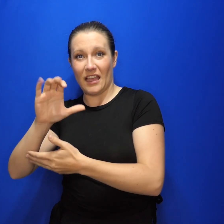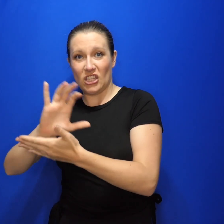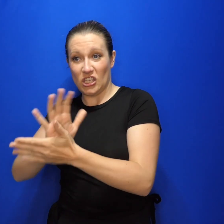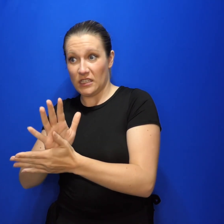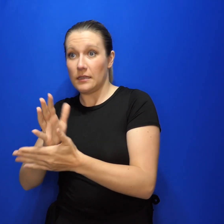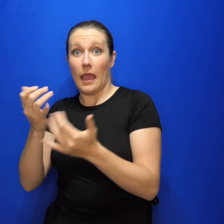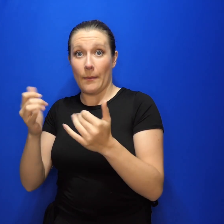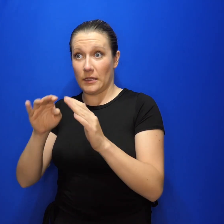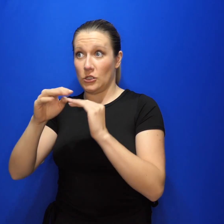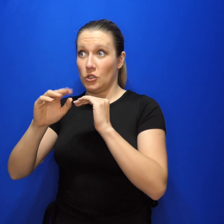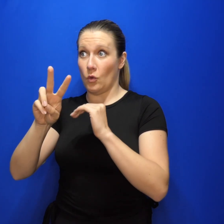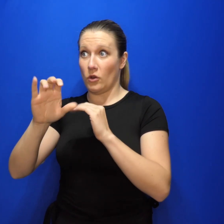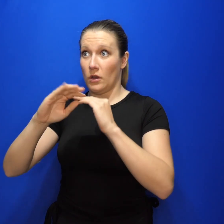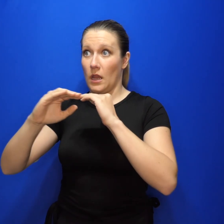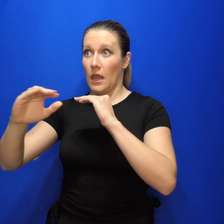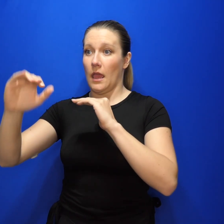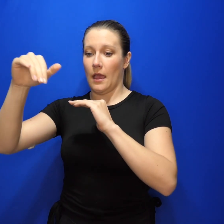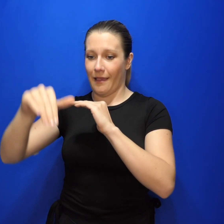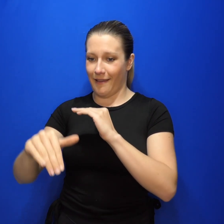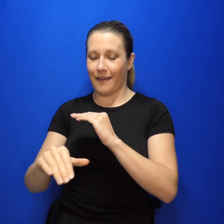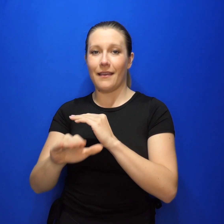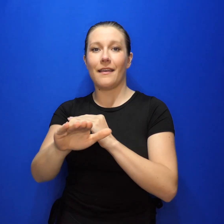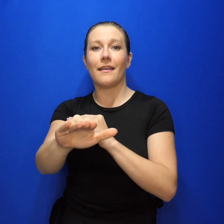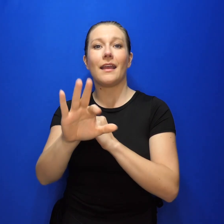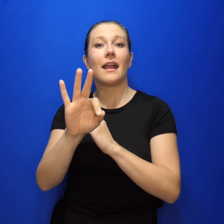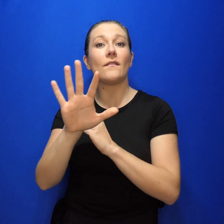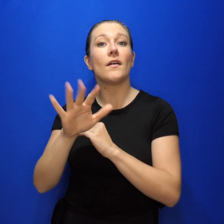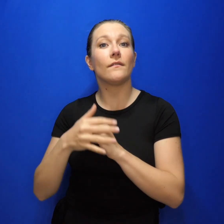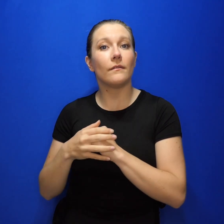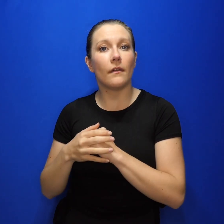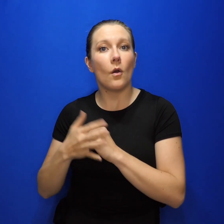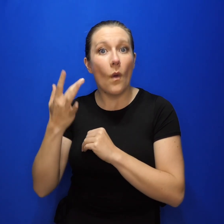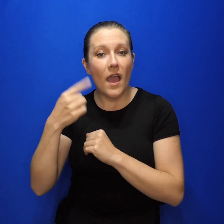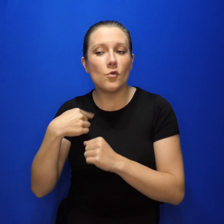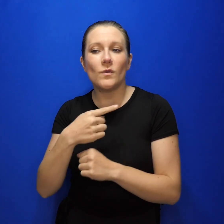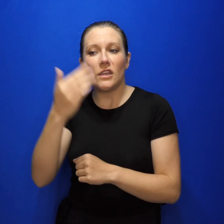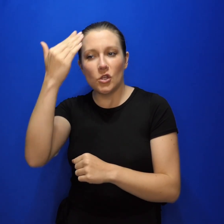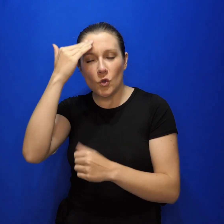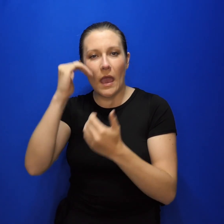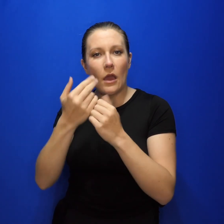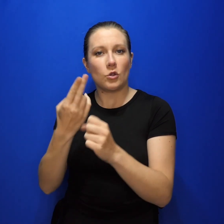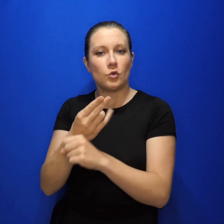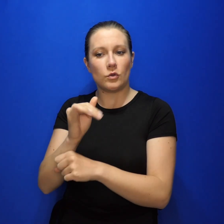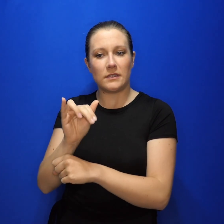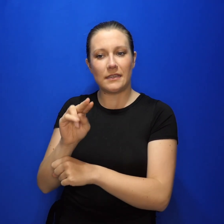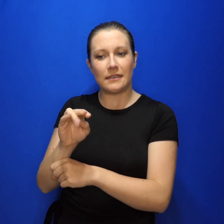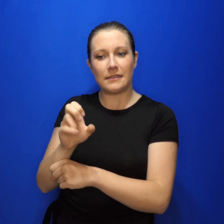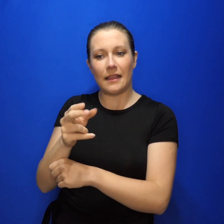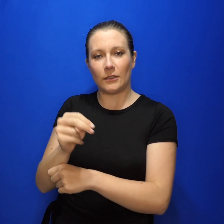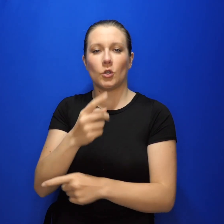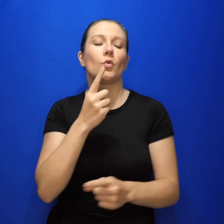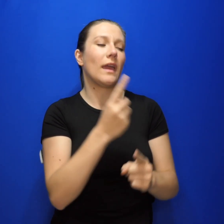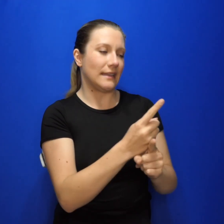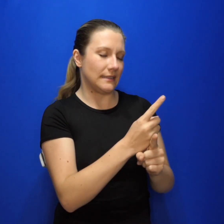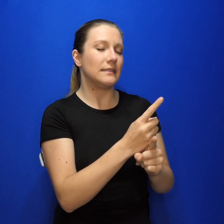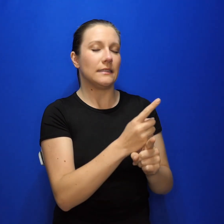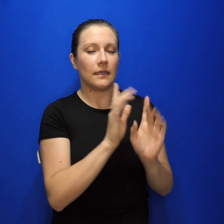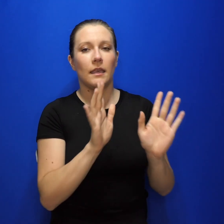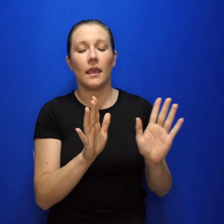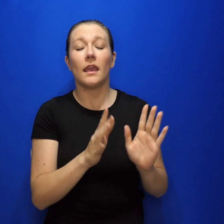95. Right. And it's because of where we thought to put the insulin in. Correct. Nothing else. Well, and